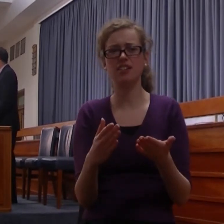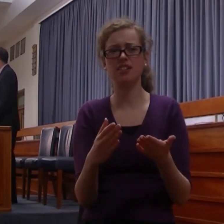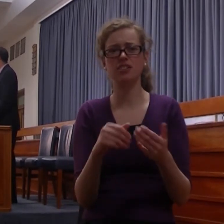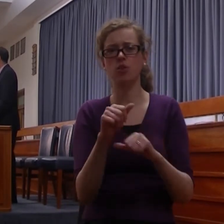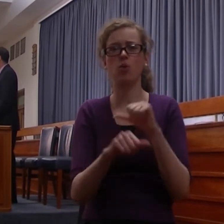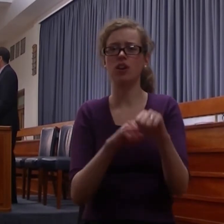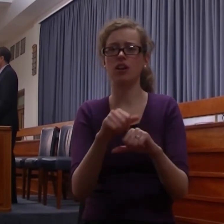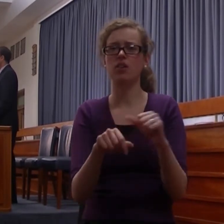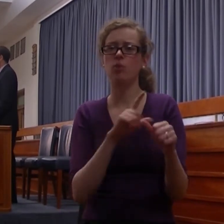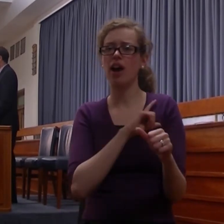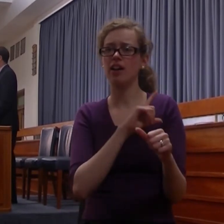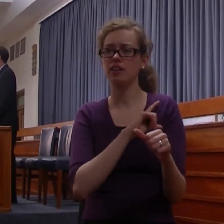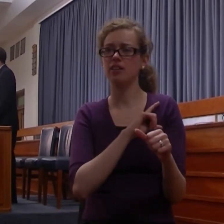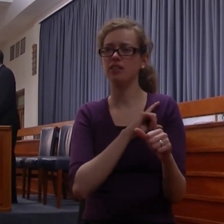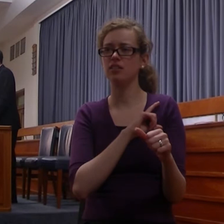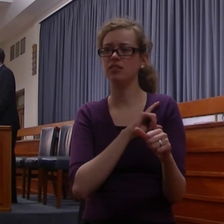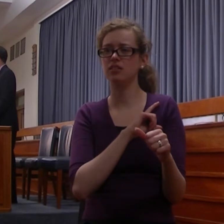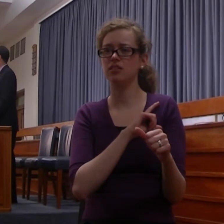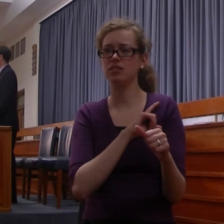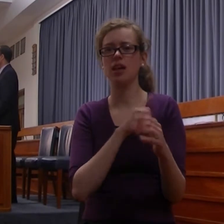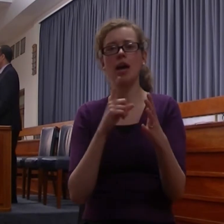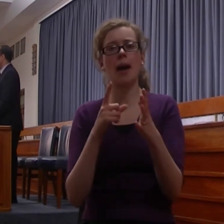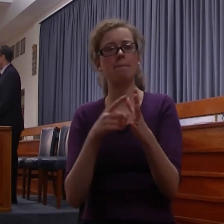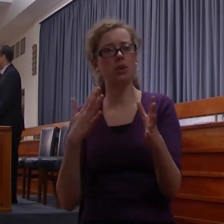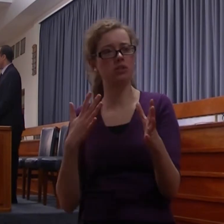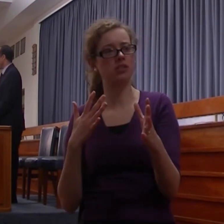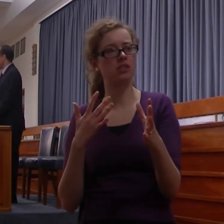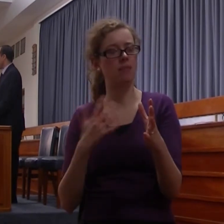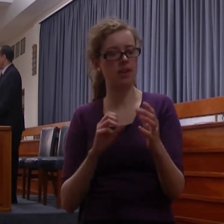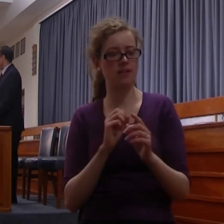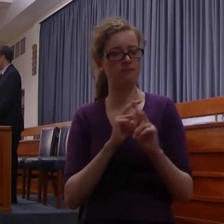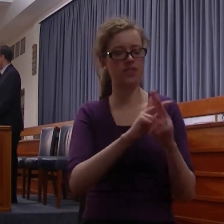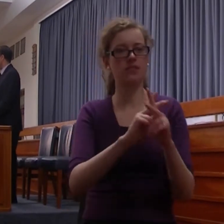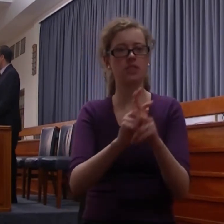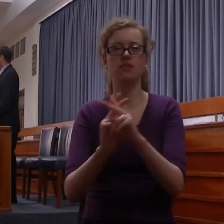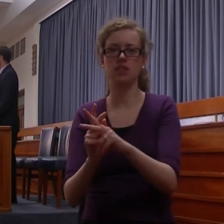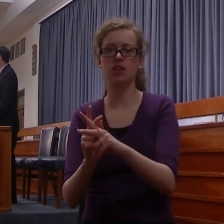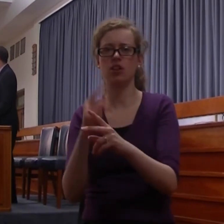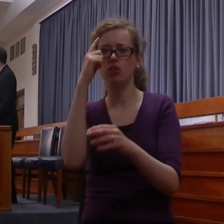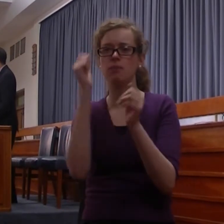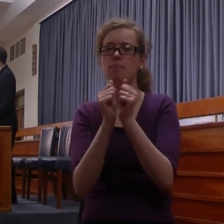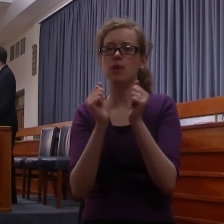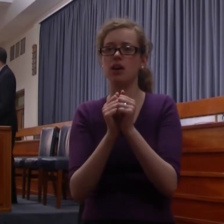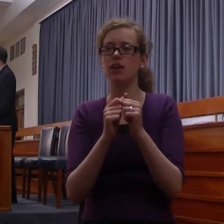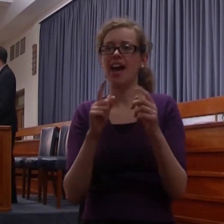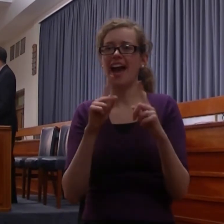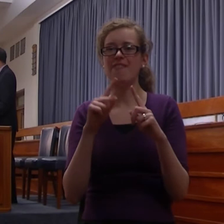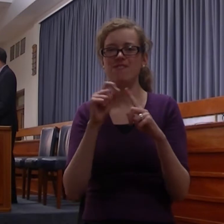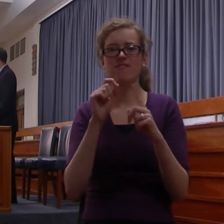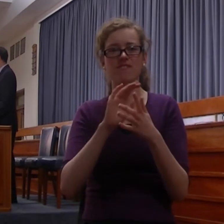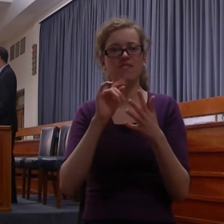is nothing mystical about that order, but actually the order is just following the postal